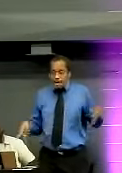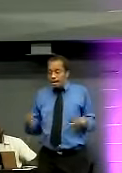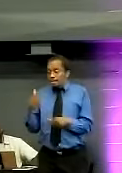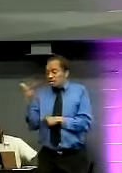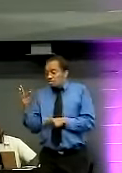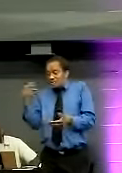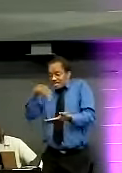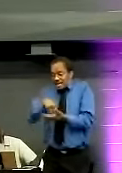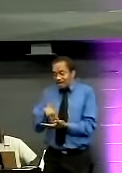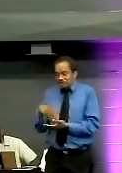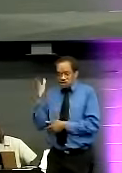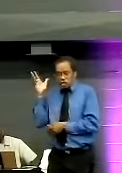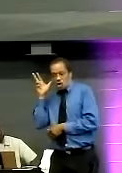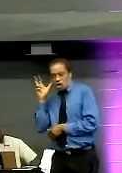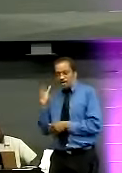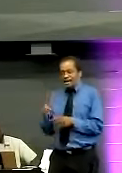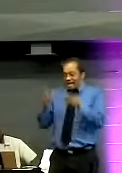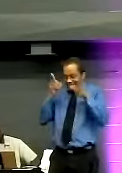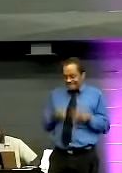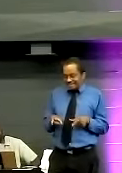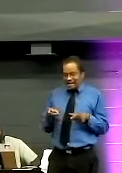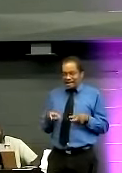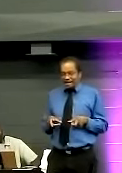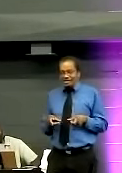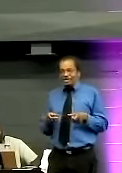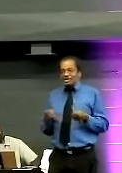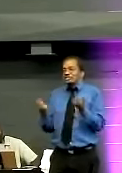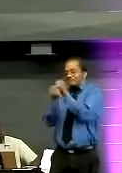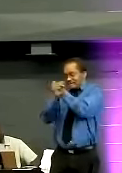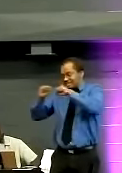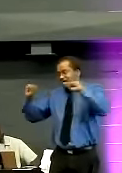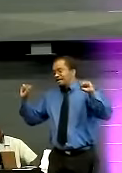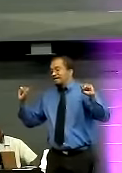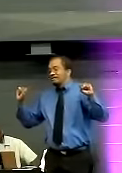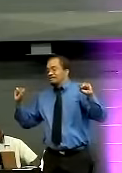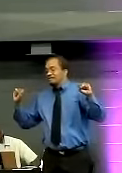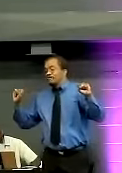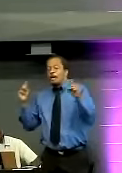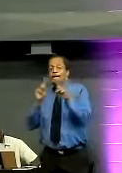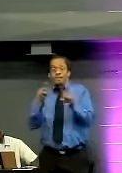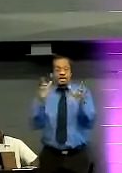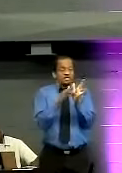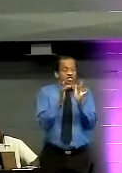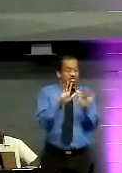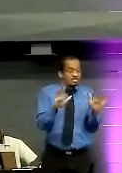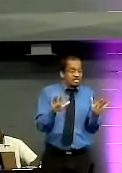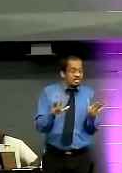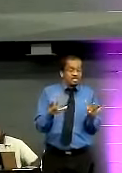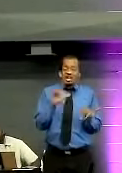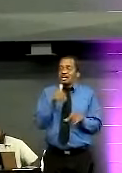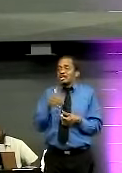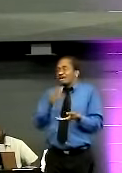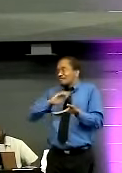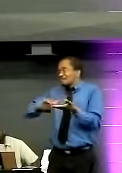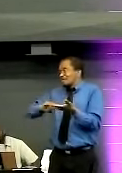3,000 of them heard it and decided to give their life to Christ. But if Jesus didn't forgive